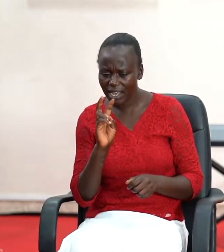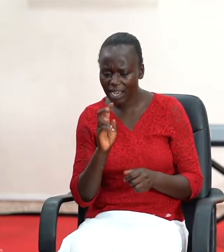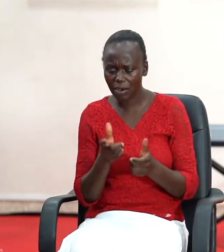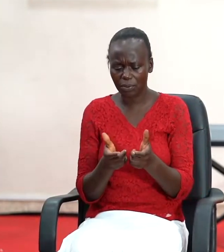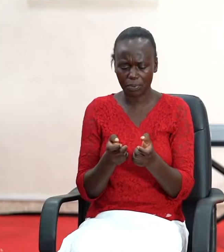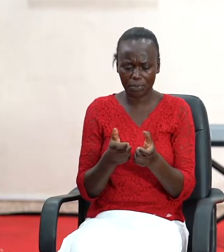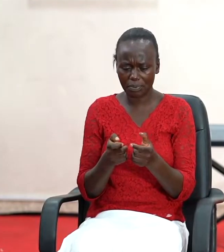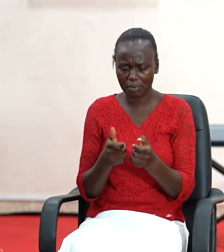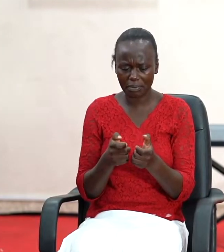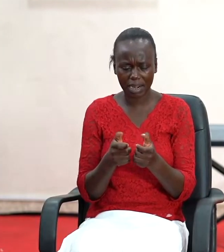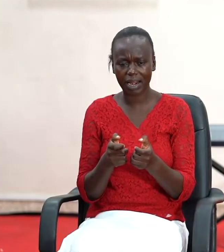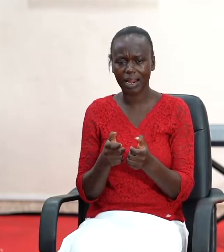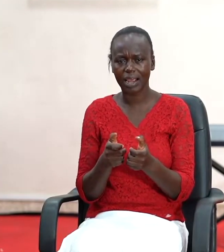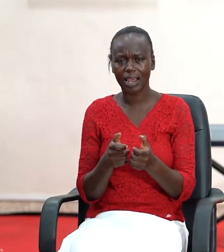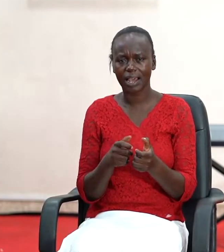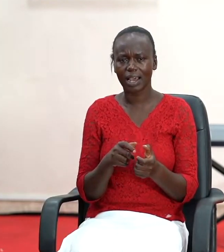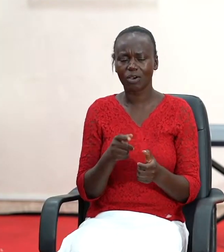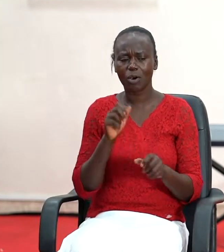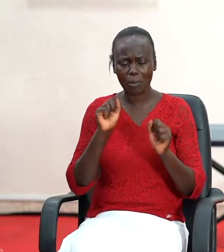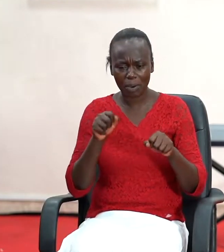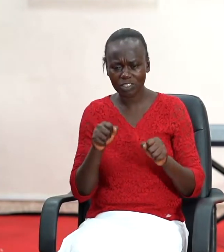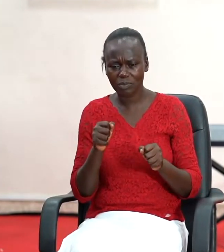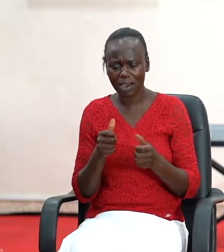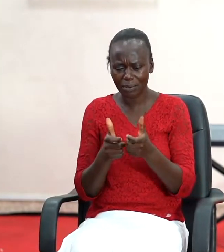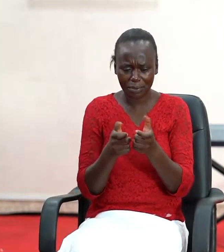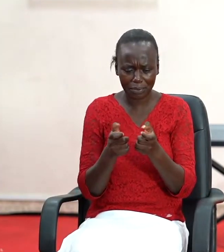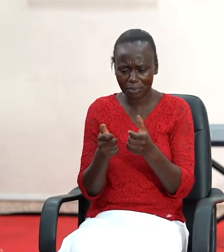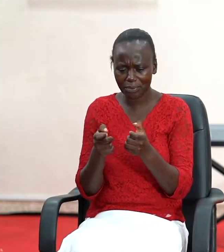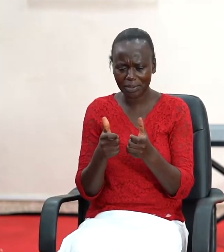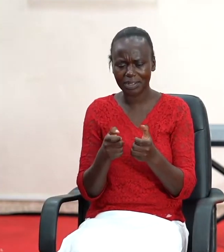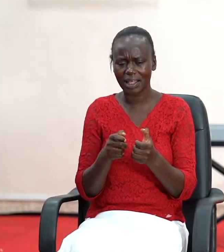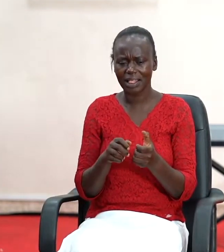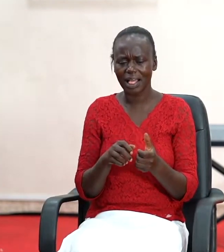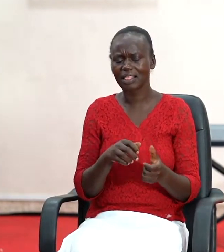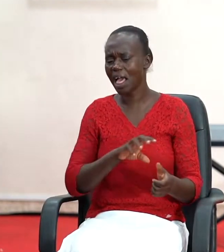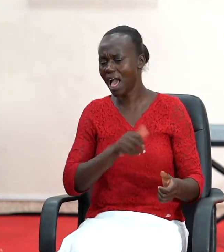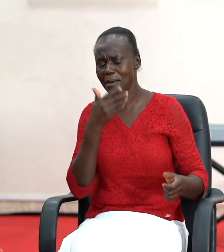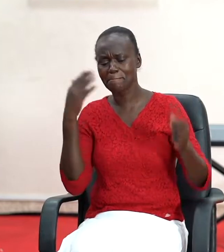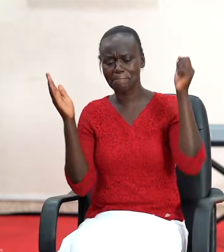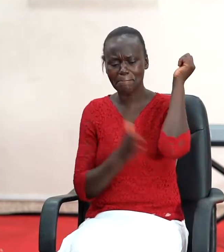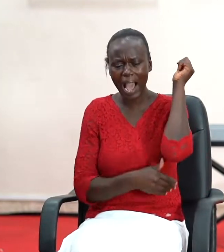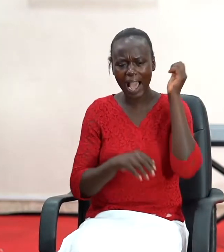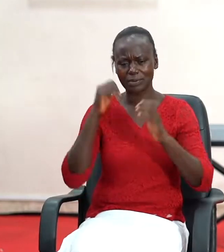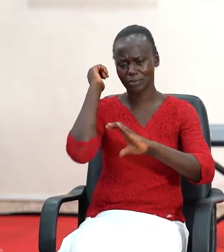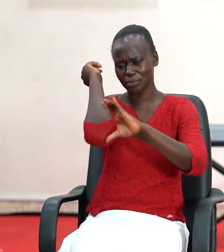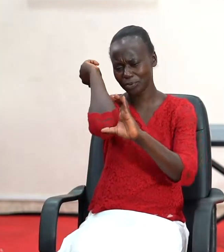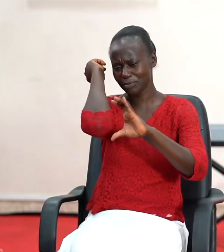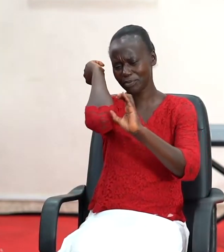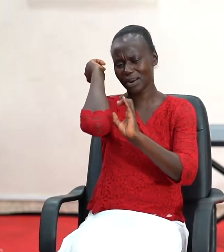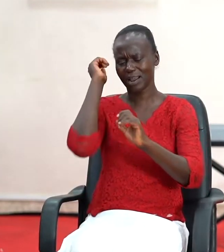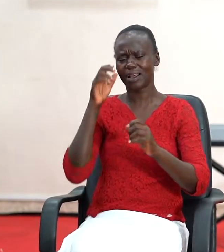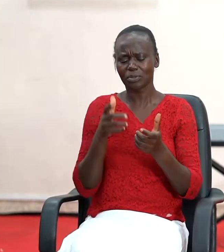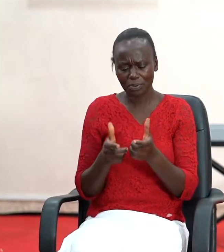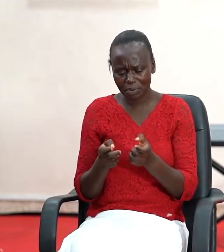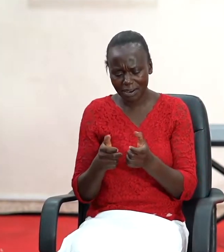click of a button, manze unaweza jipata umeingia kwa X videos. You know, at the click of a button, unaweza